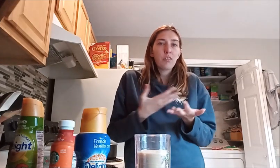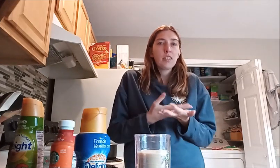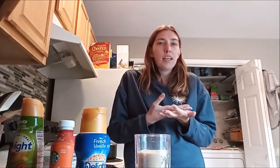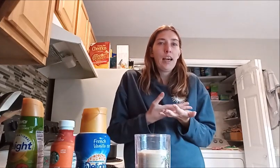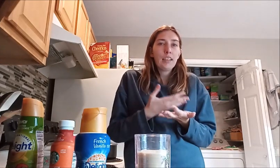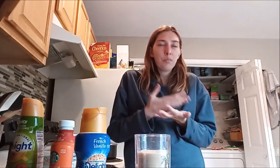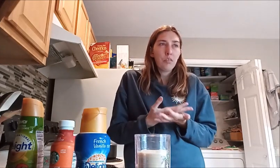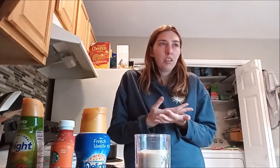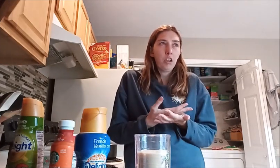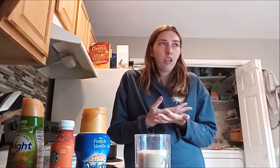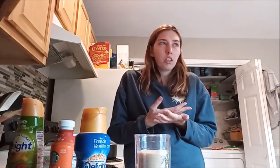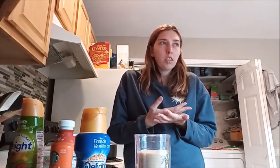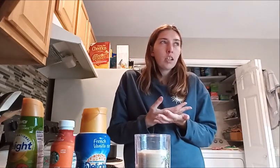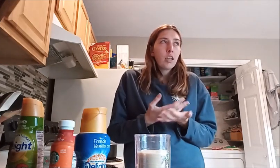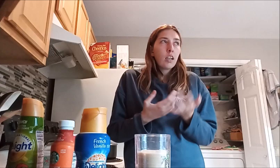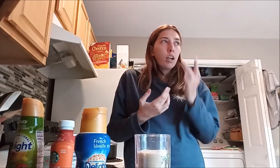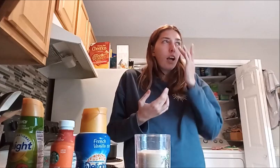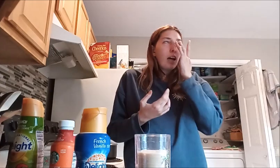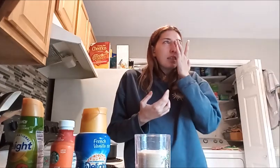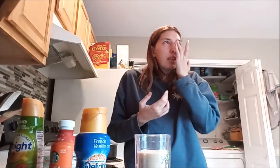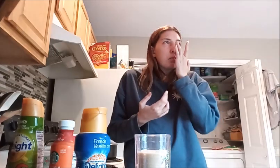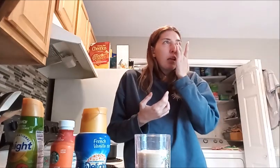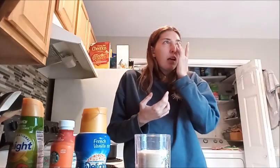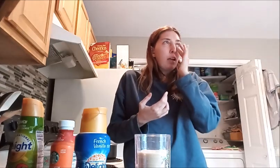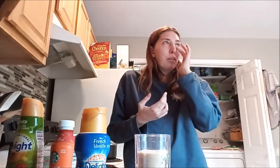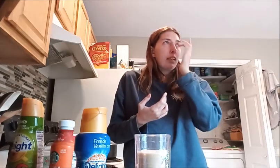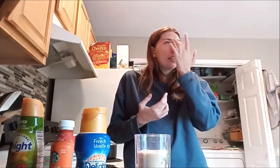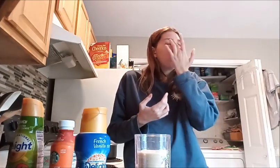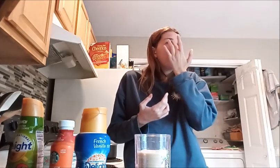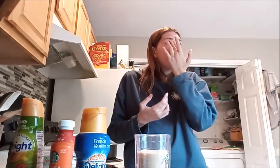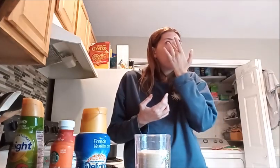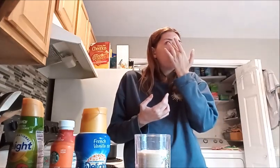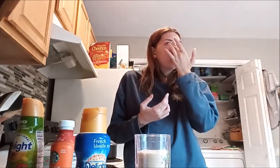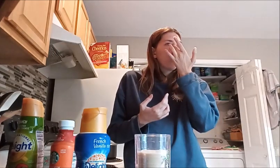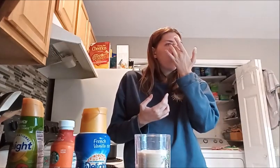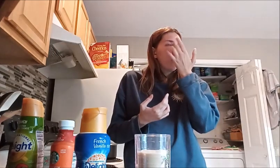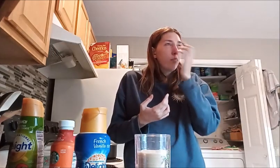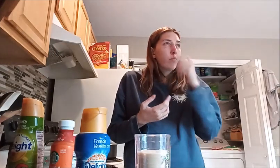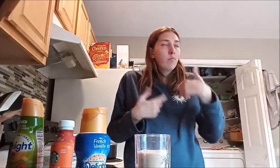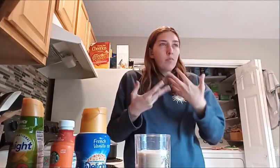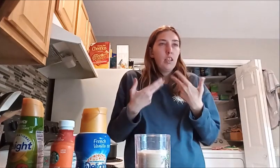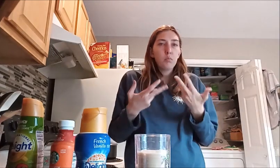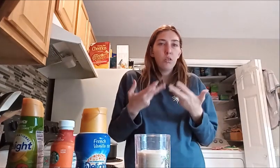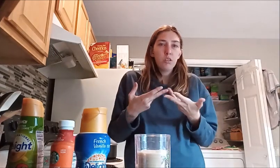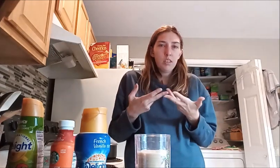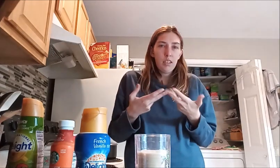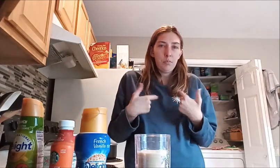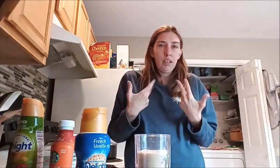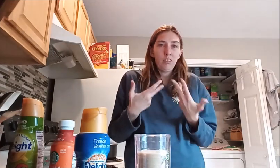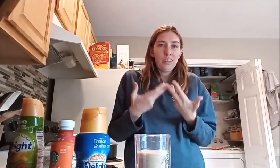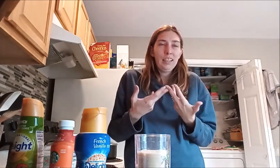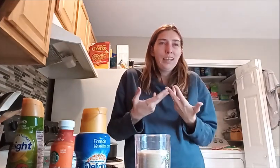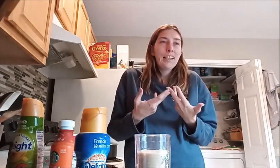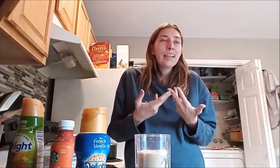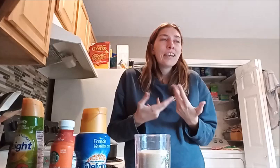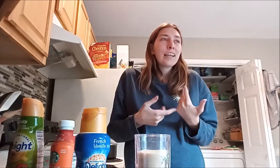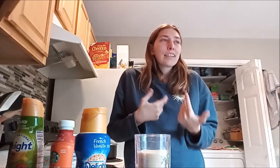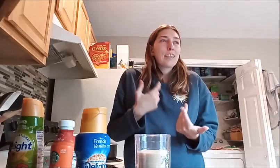really sad, and it can be really hard at the same time. And I think my emotions have been held in because I